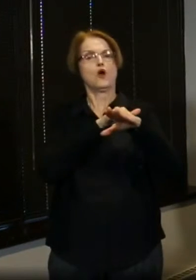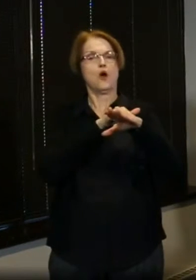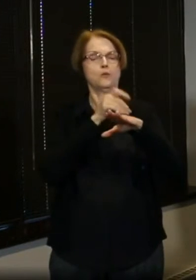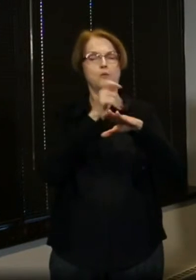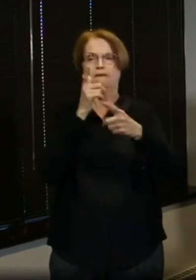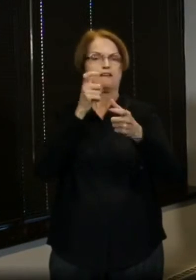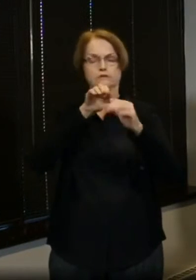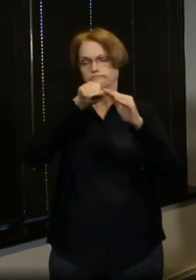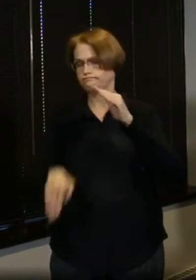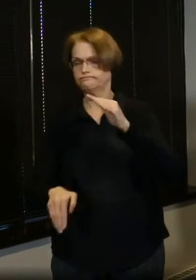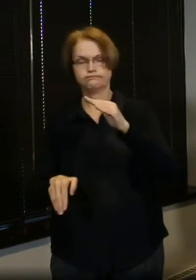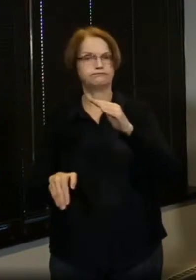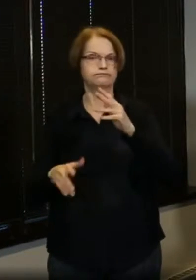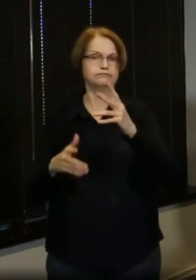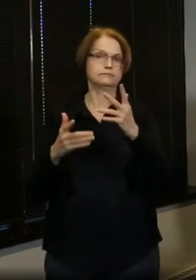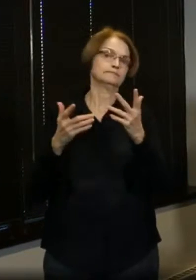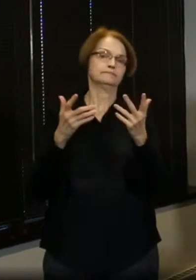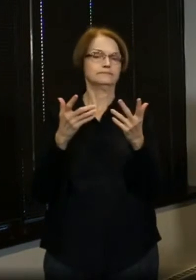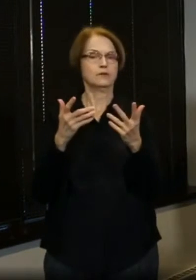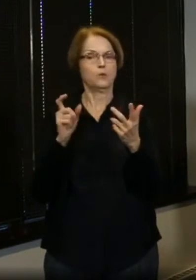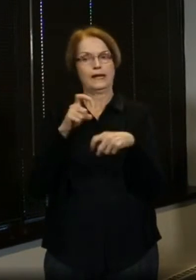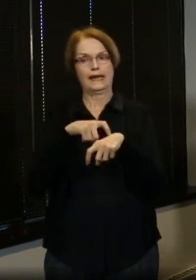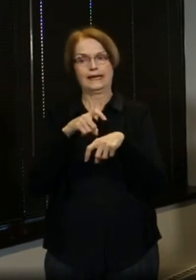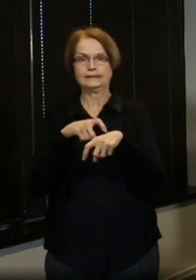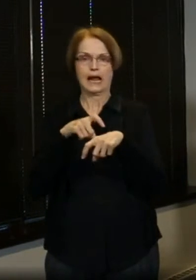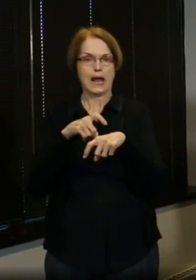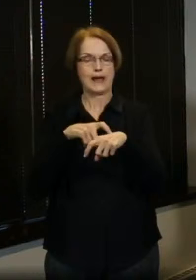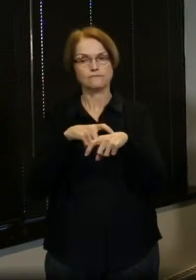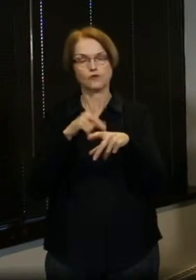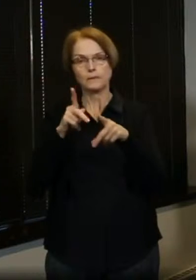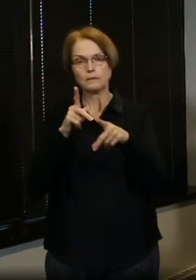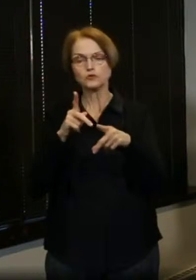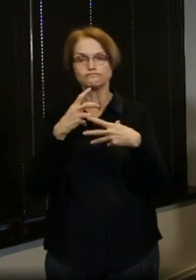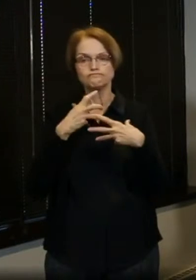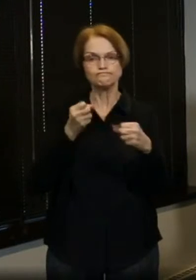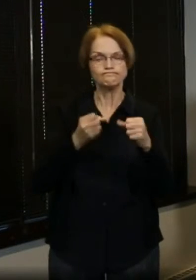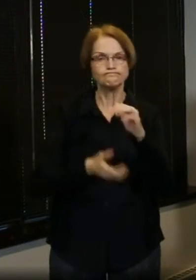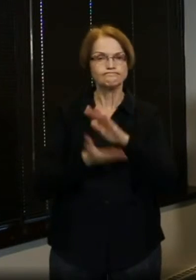a substantial number of patients out of the healthcare system.